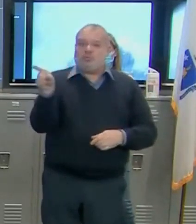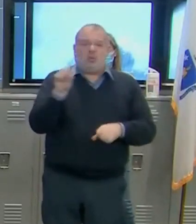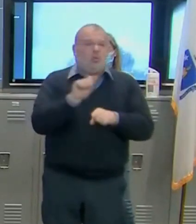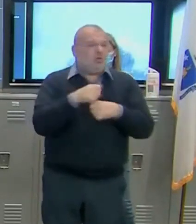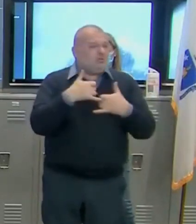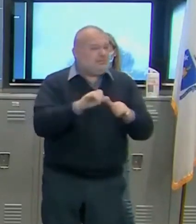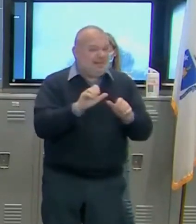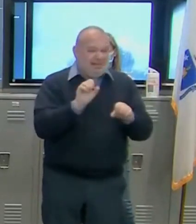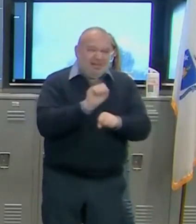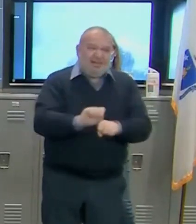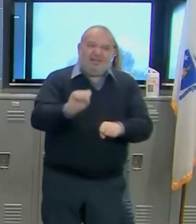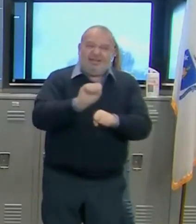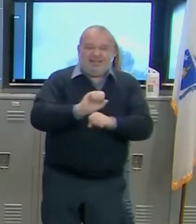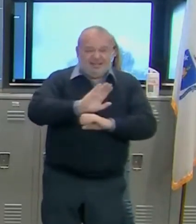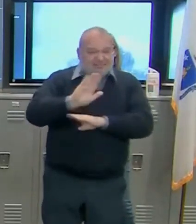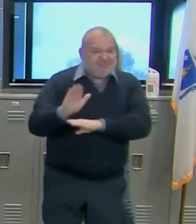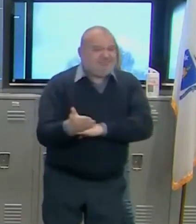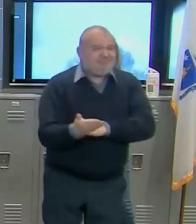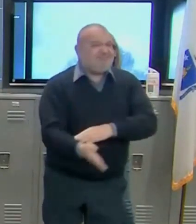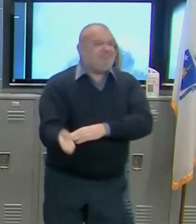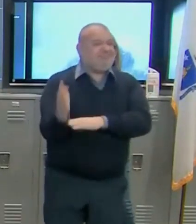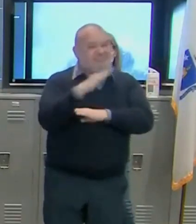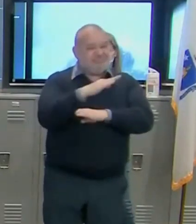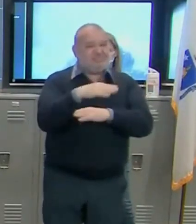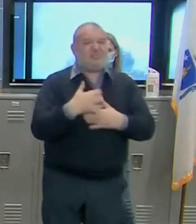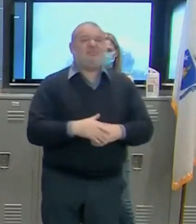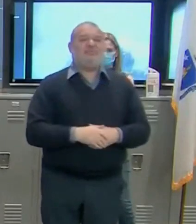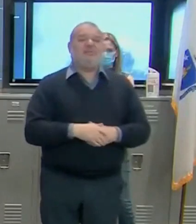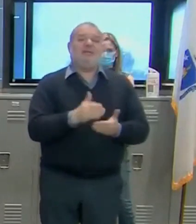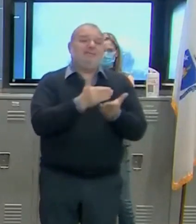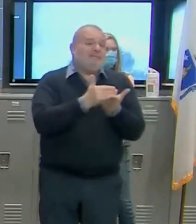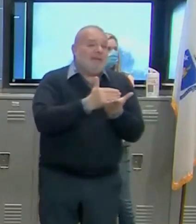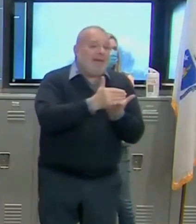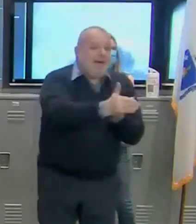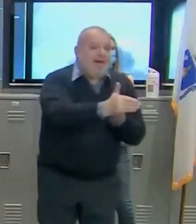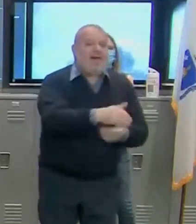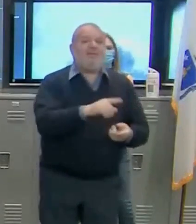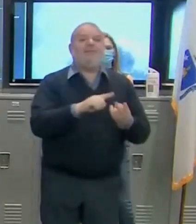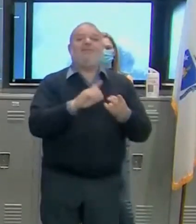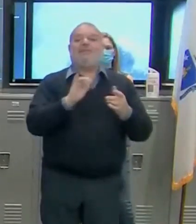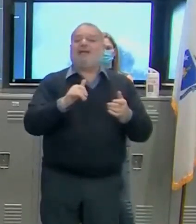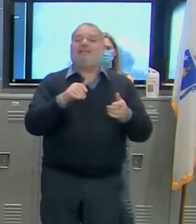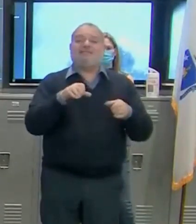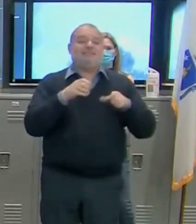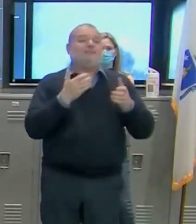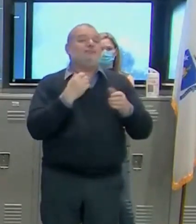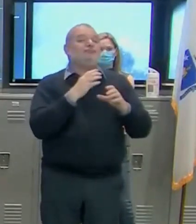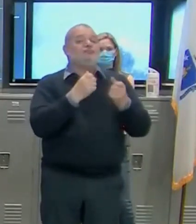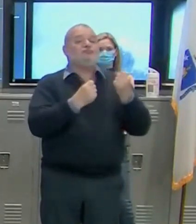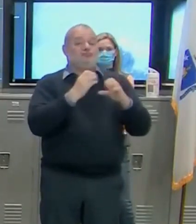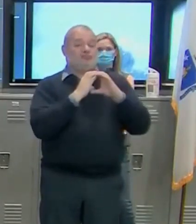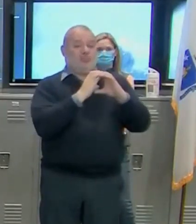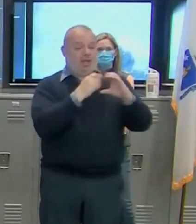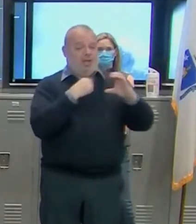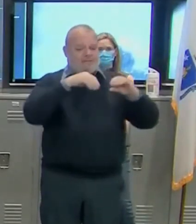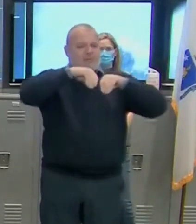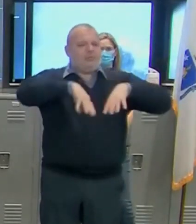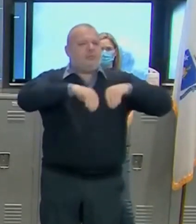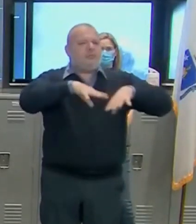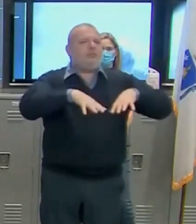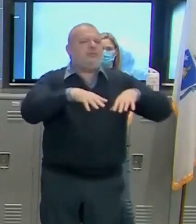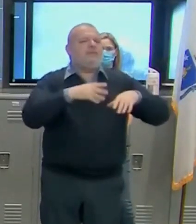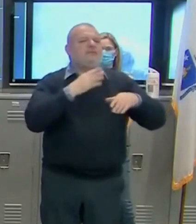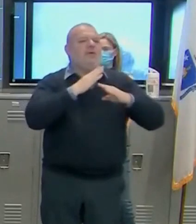activated crews to begin spreading and plowing operations. And as the storm grew in intensity overnight, we continue to add to the number